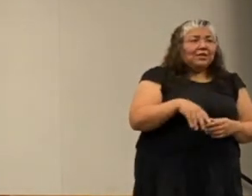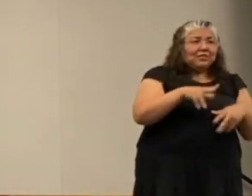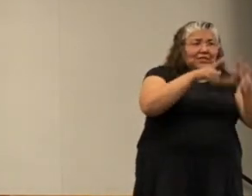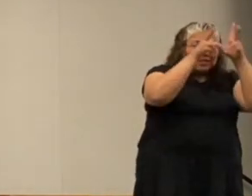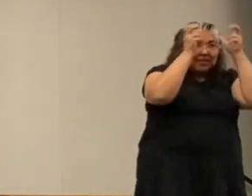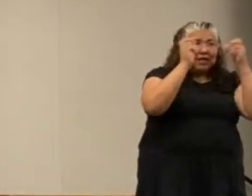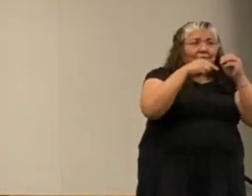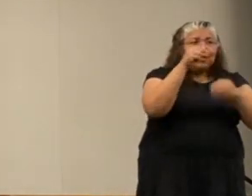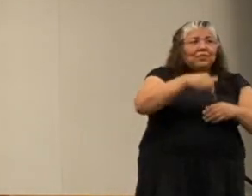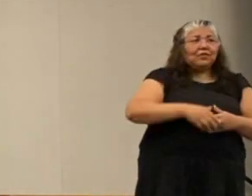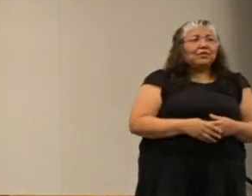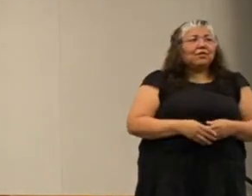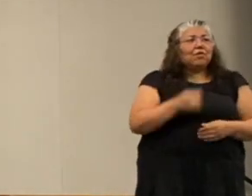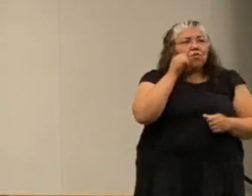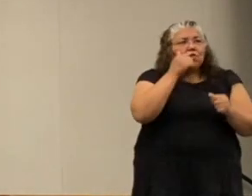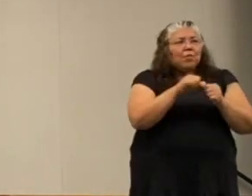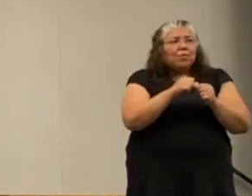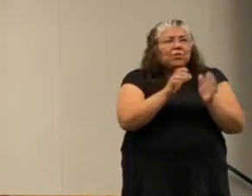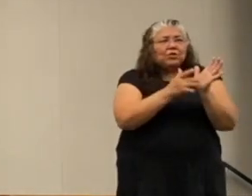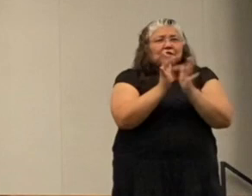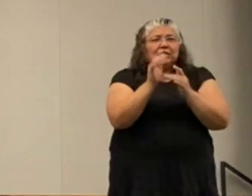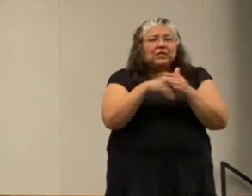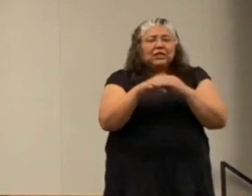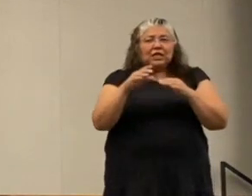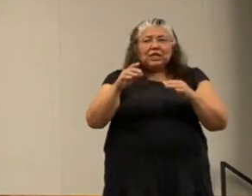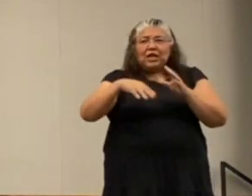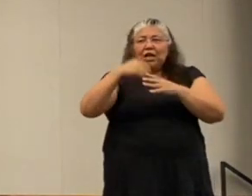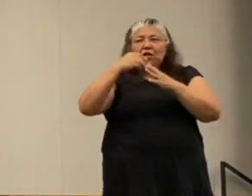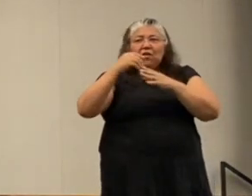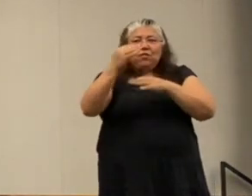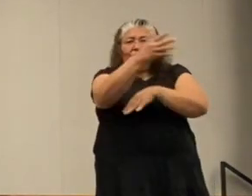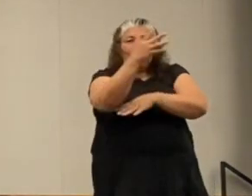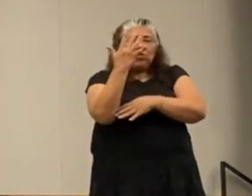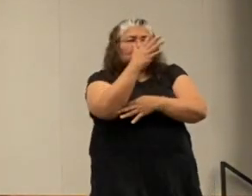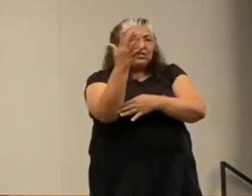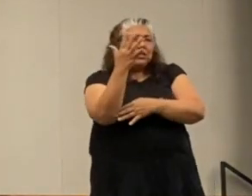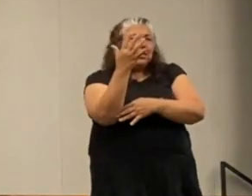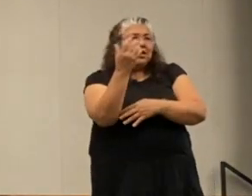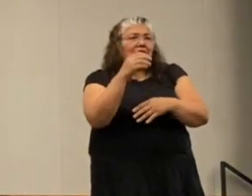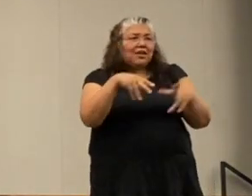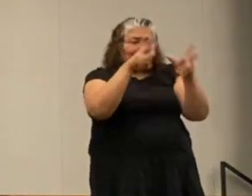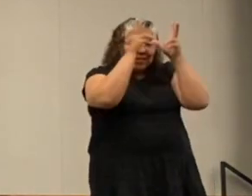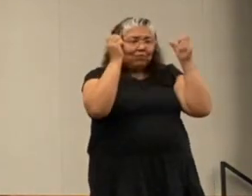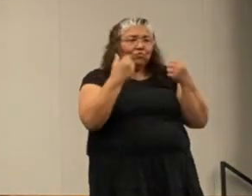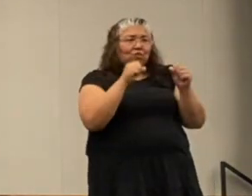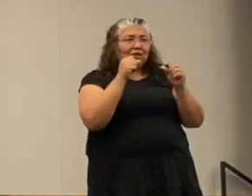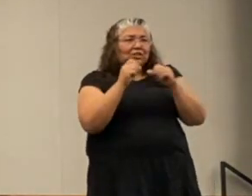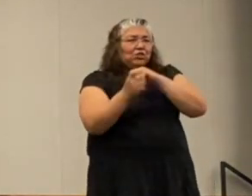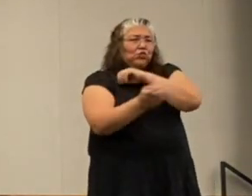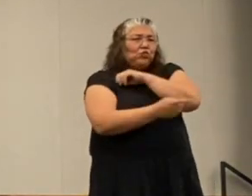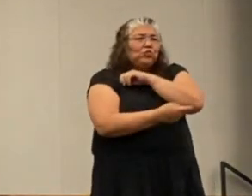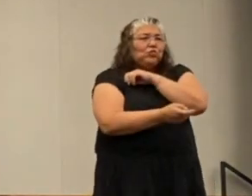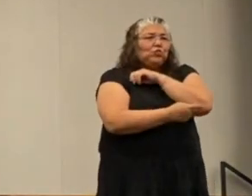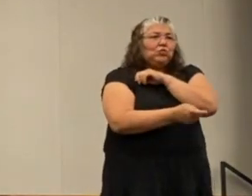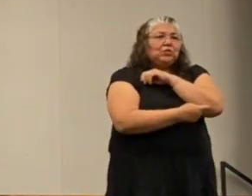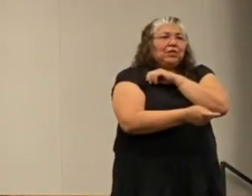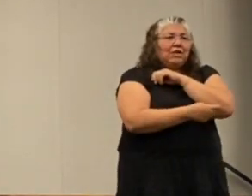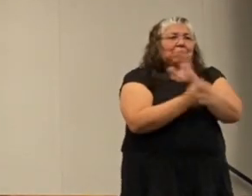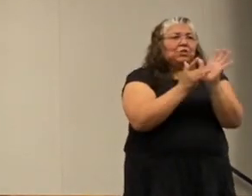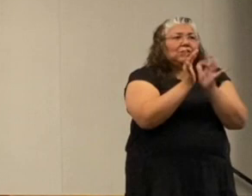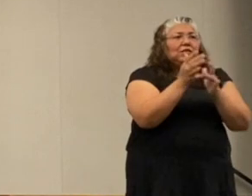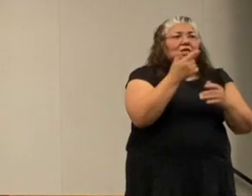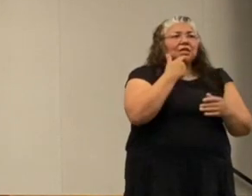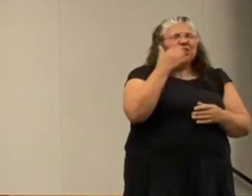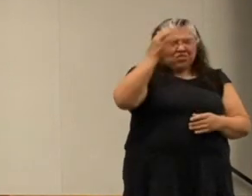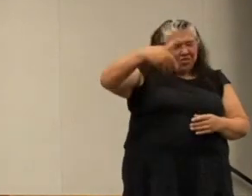it. Remember, Jesus is in the wilderness, and the Satan comes in and tries to tempt him. Listen to what Jesus says. And Jesus says,